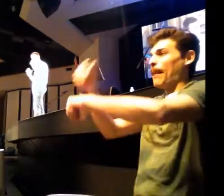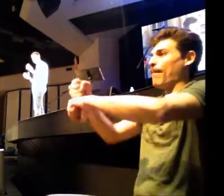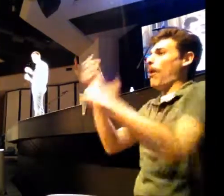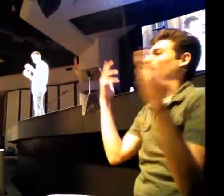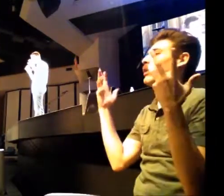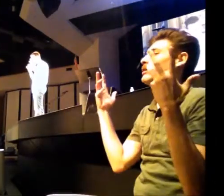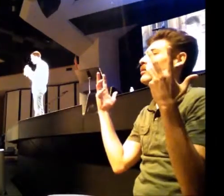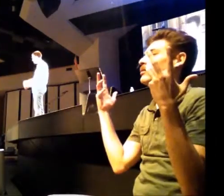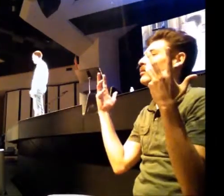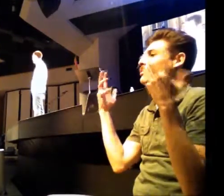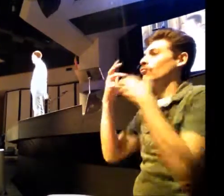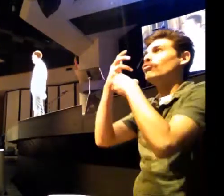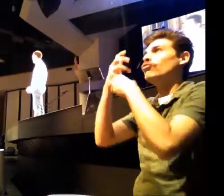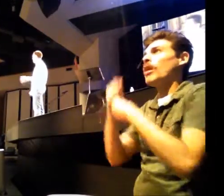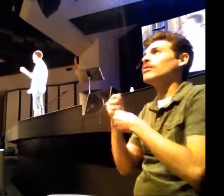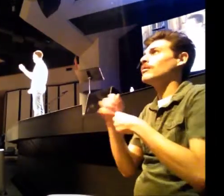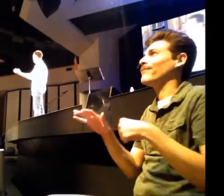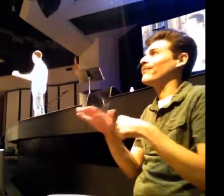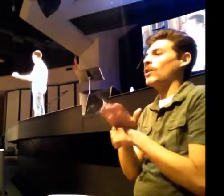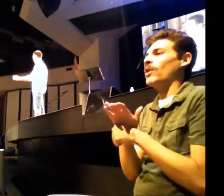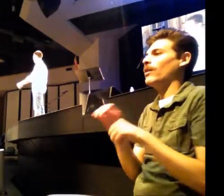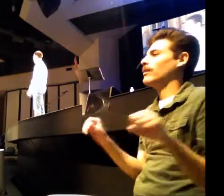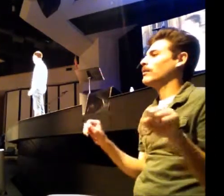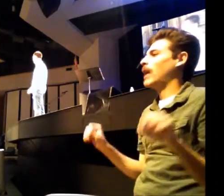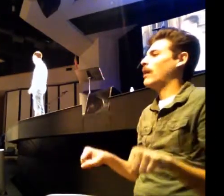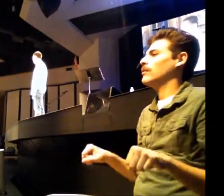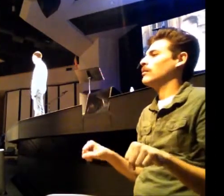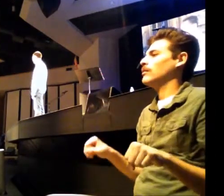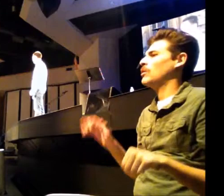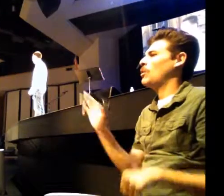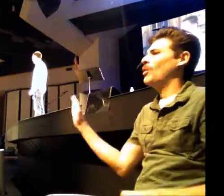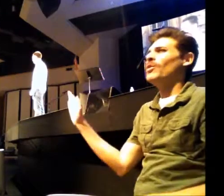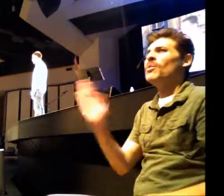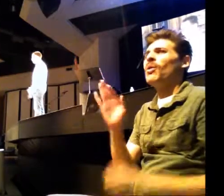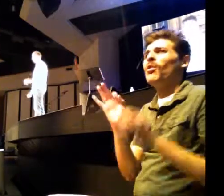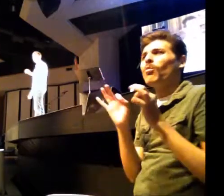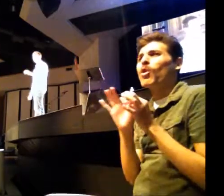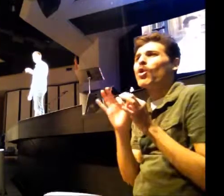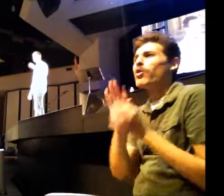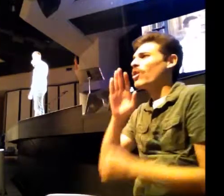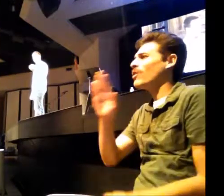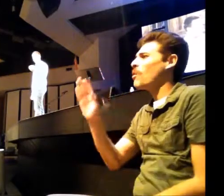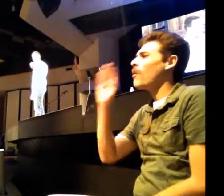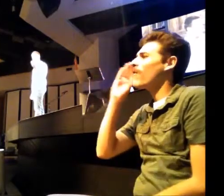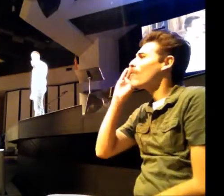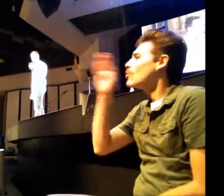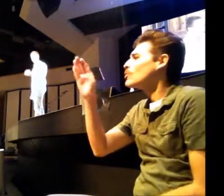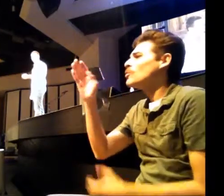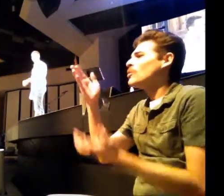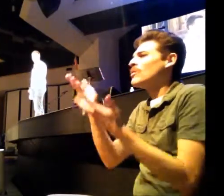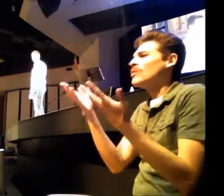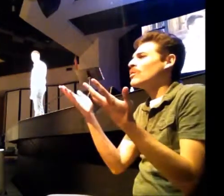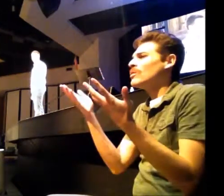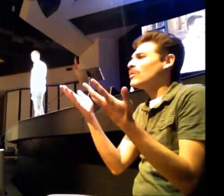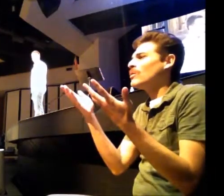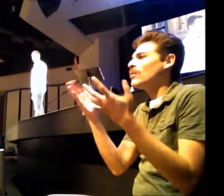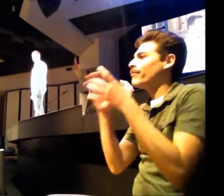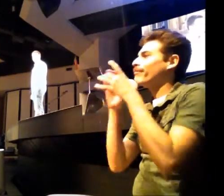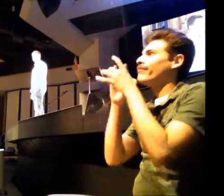who's struggling and you're so scared about your worth, you are worth the life of